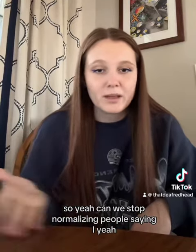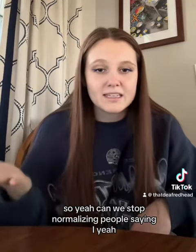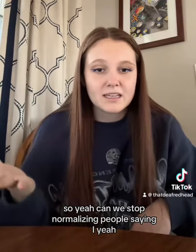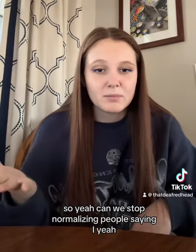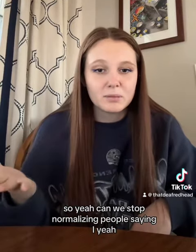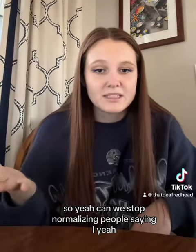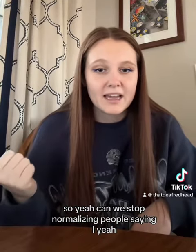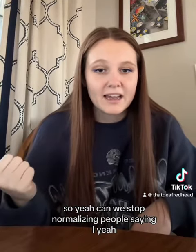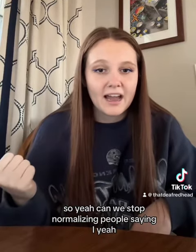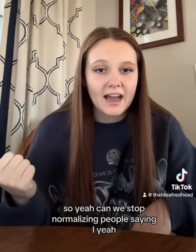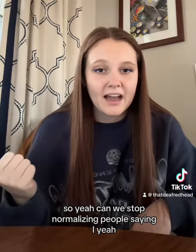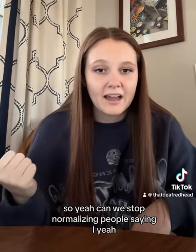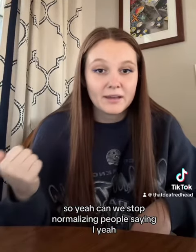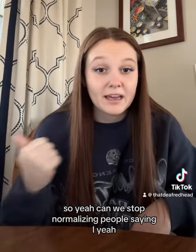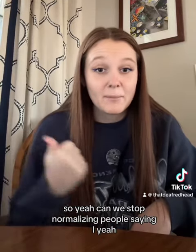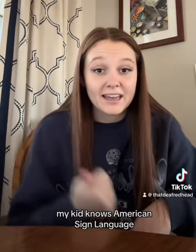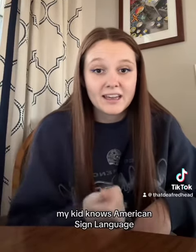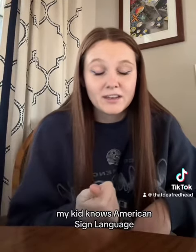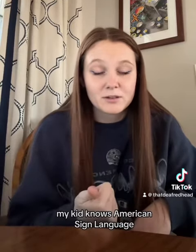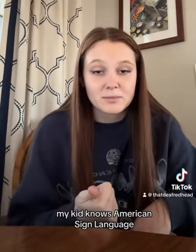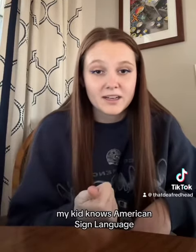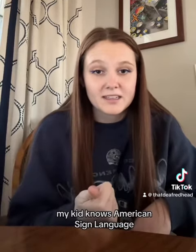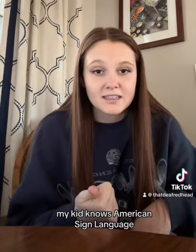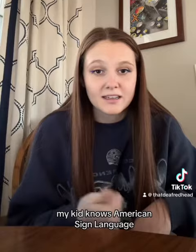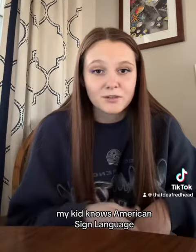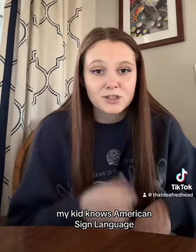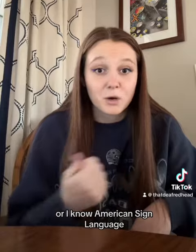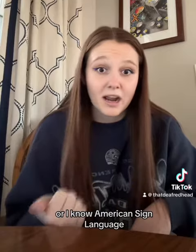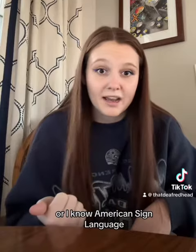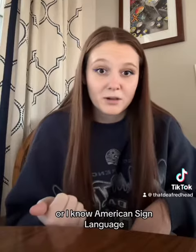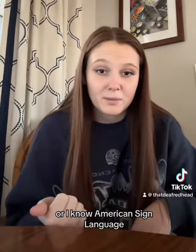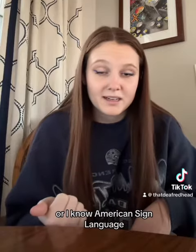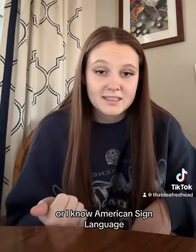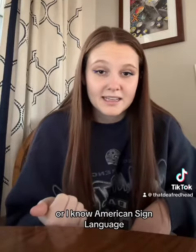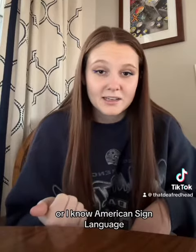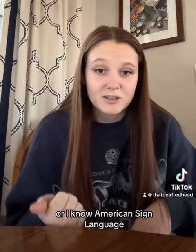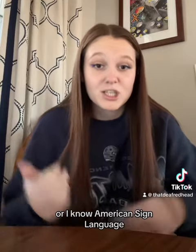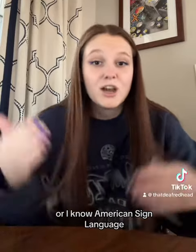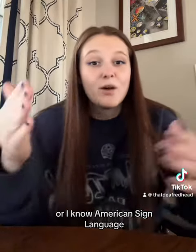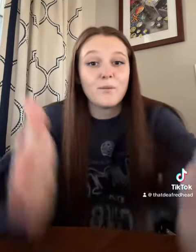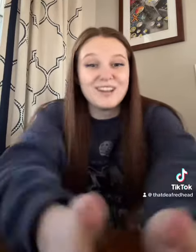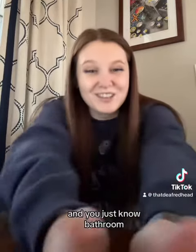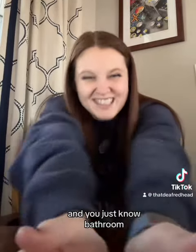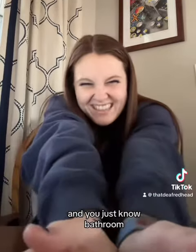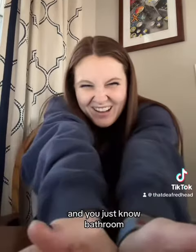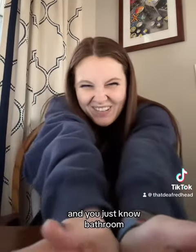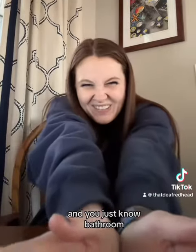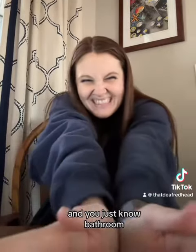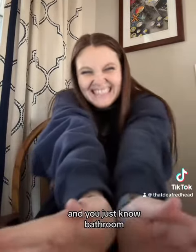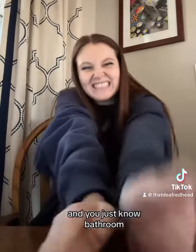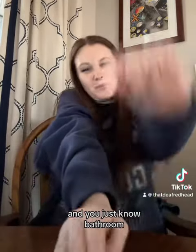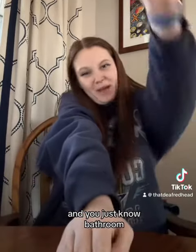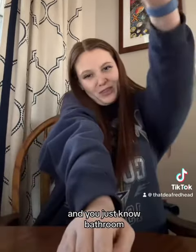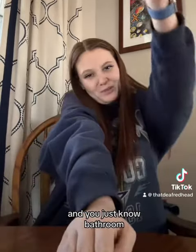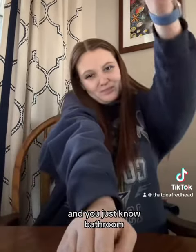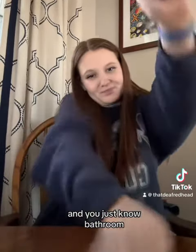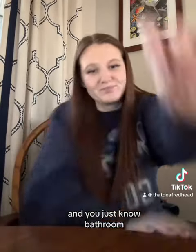normalizing people saying, yeah, my kid knows American Sign Language or I know American Sign Language when you just know bathroom.